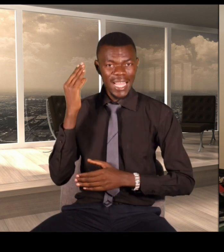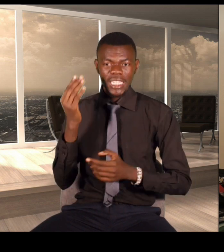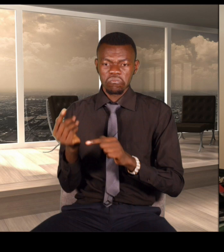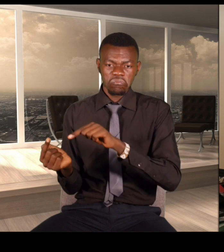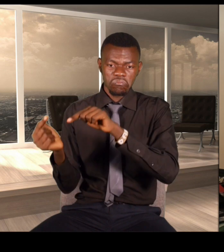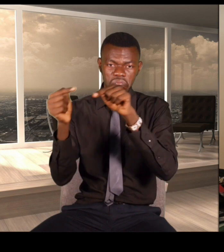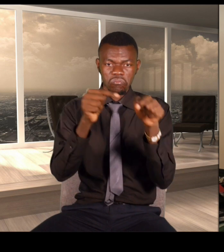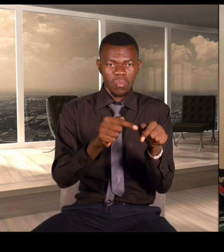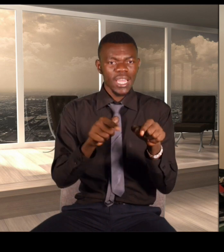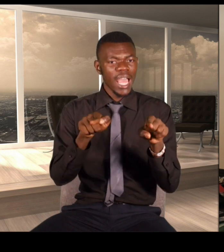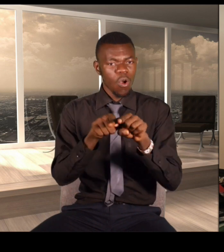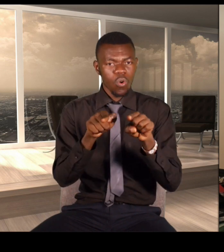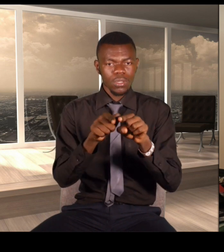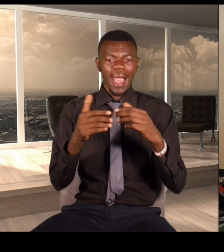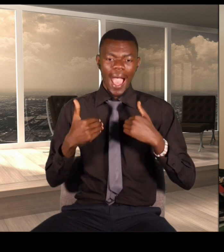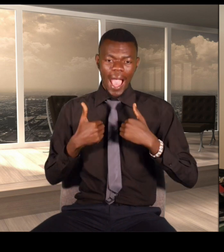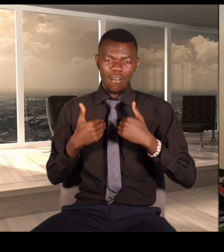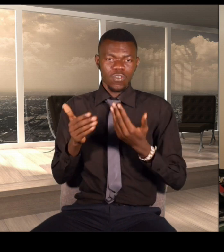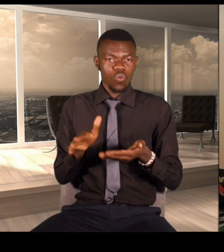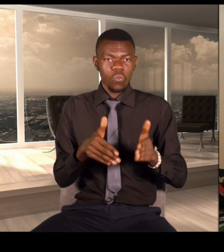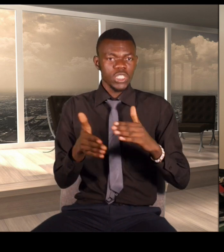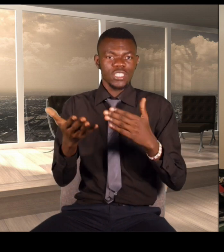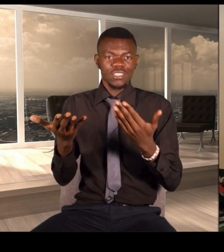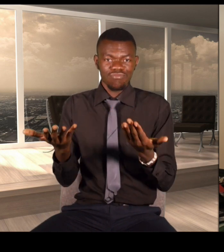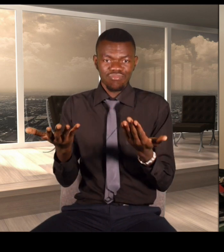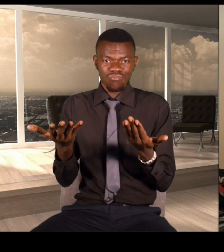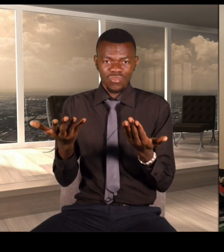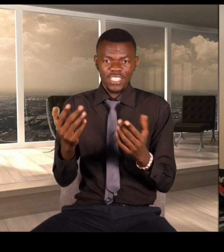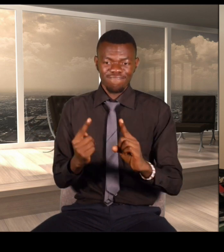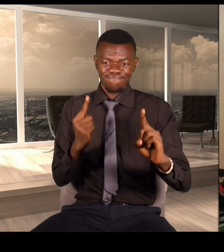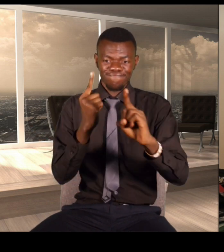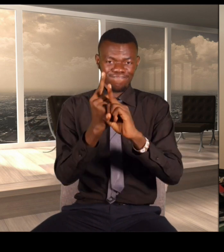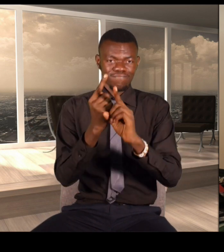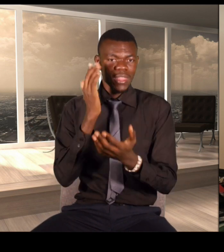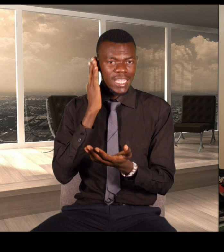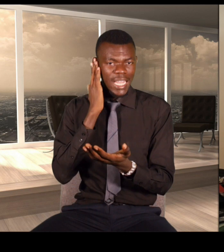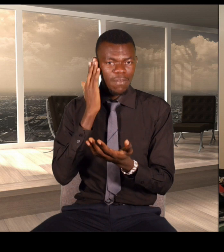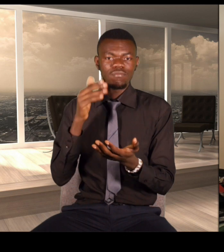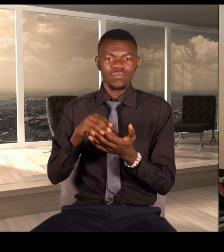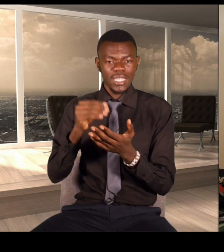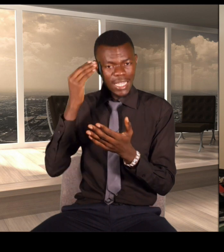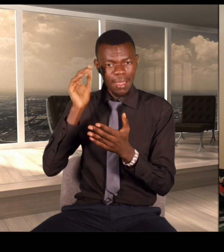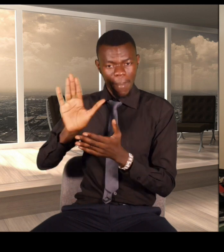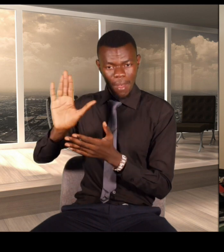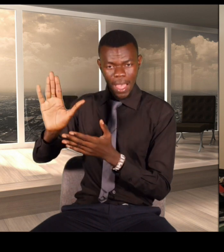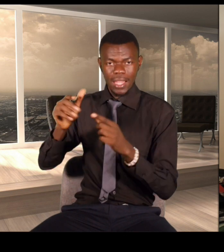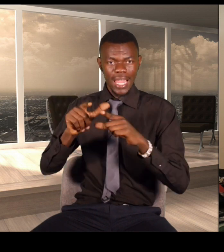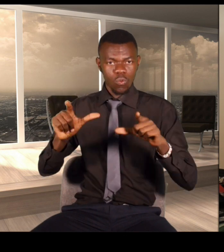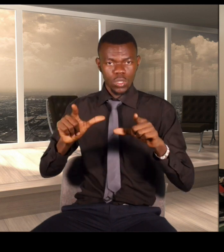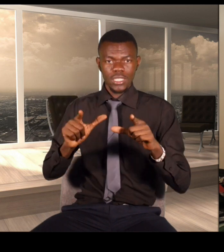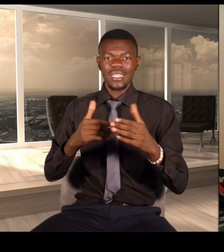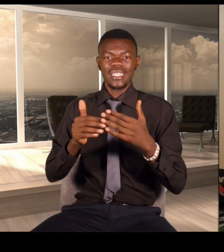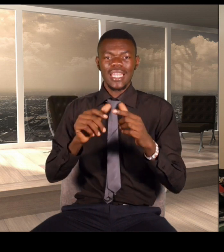hearing come here and they also get an opportunity to be exposed to a deaf person and they learn their language, that is sign